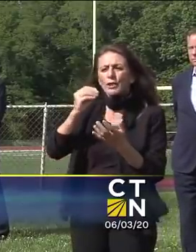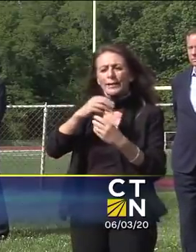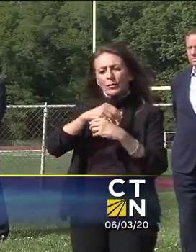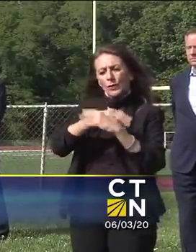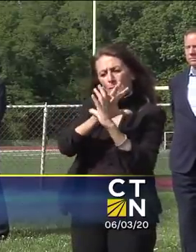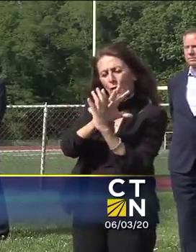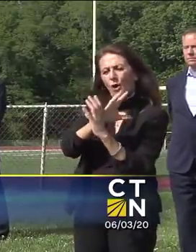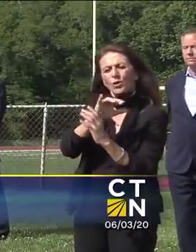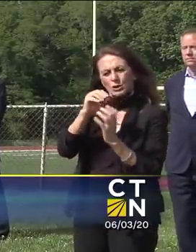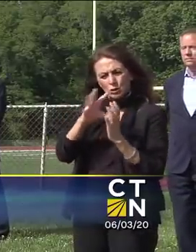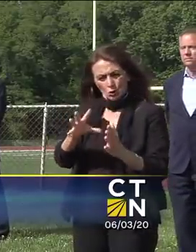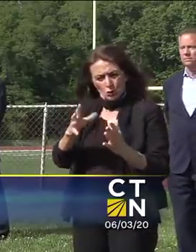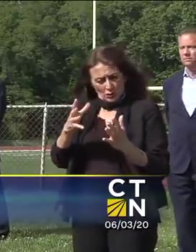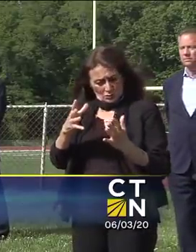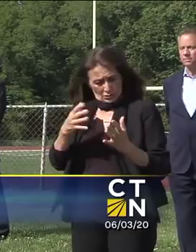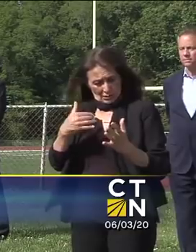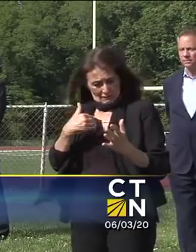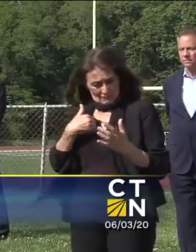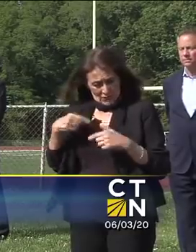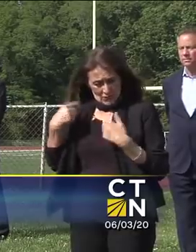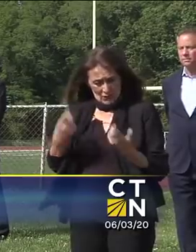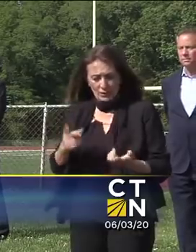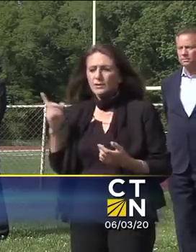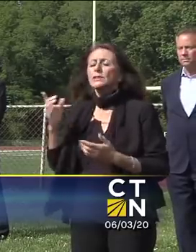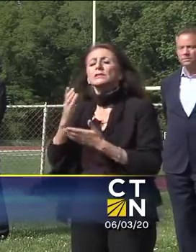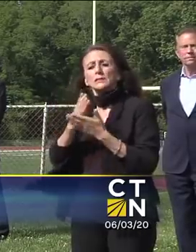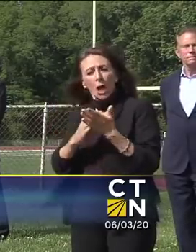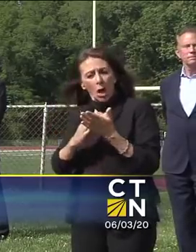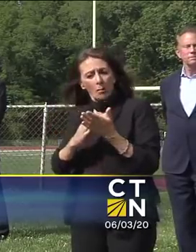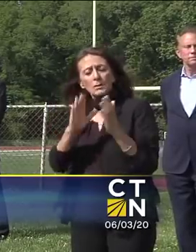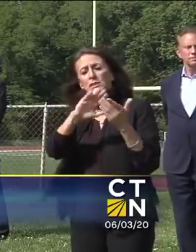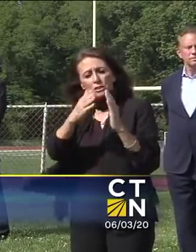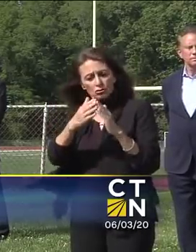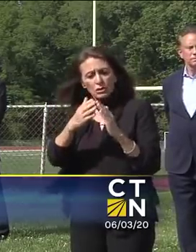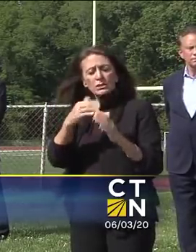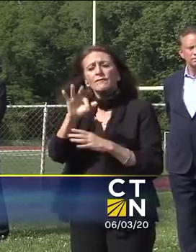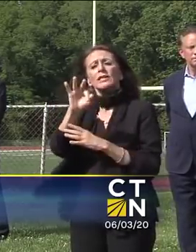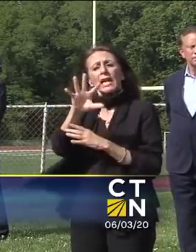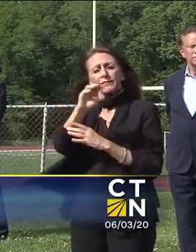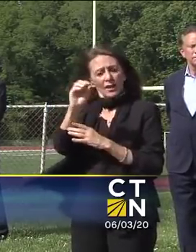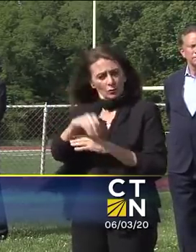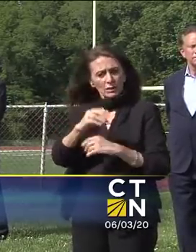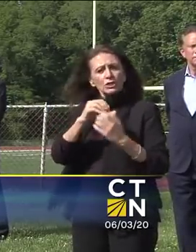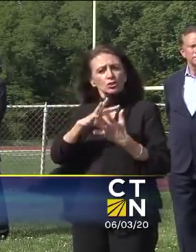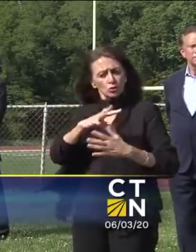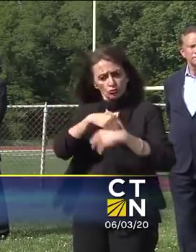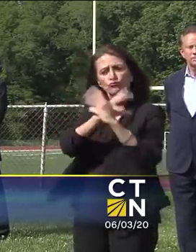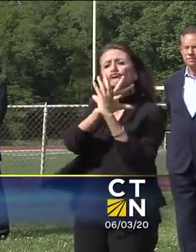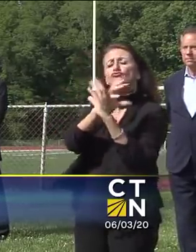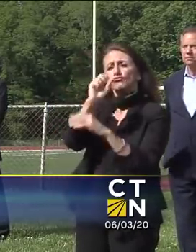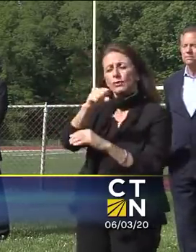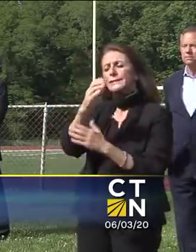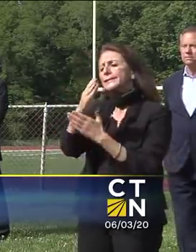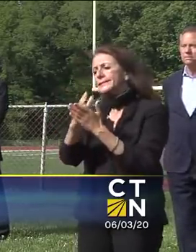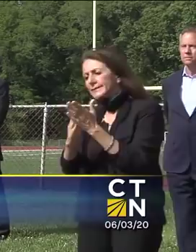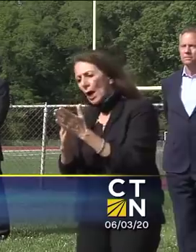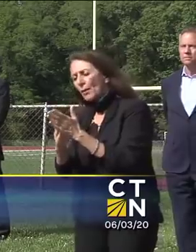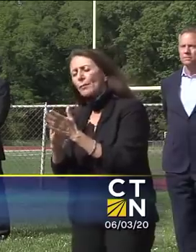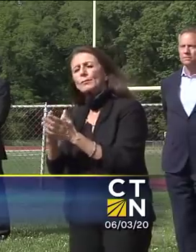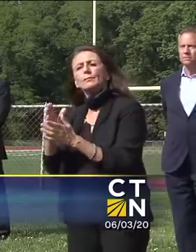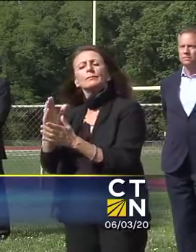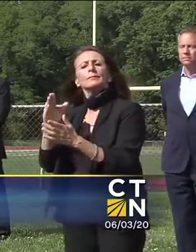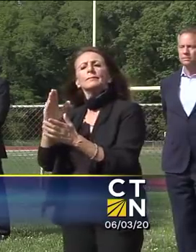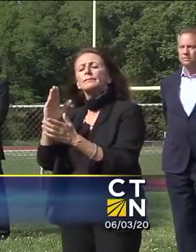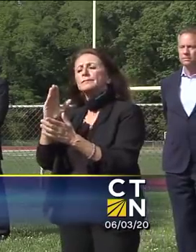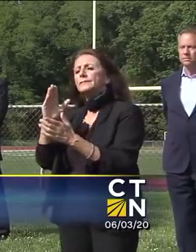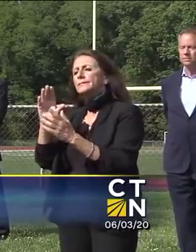out there trying to indicate. We have some districts with over 95% connection rate daily. I'm hearing in other districts we're still with hundreds of students that